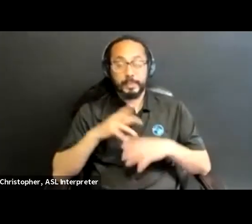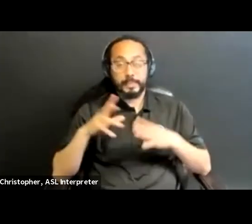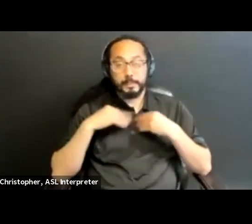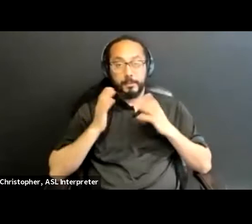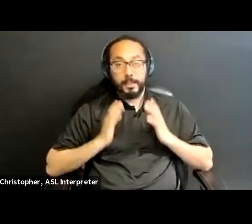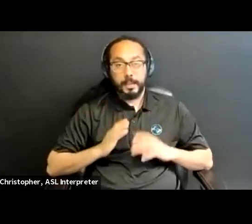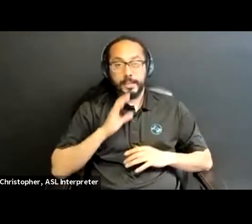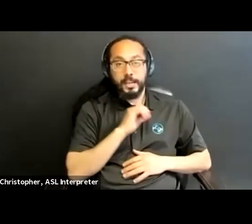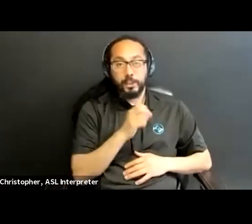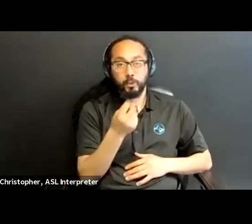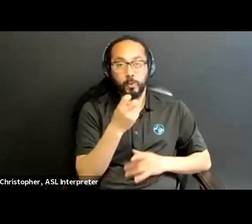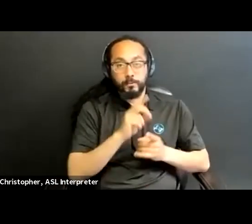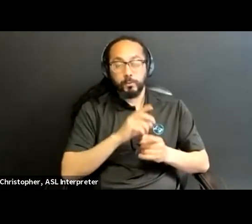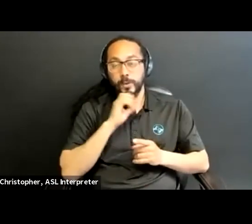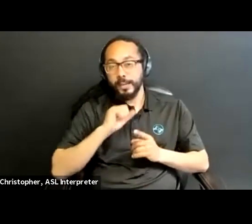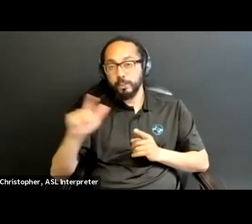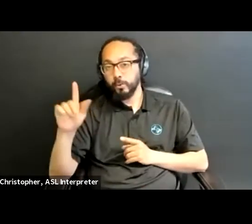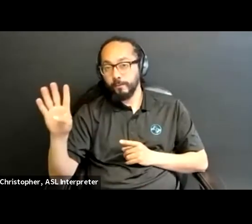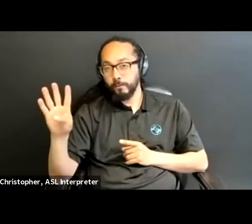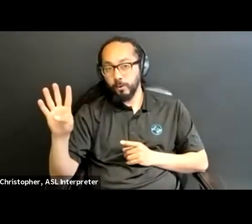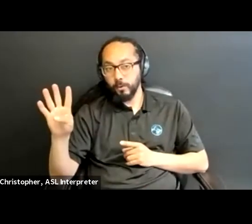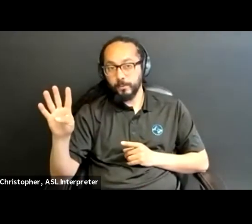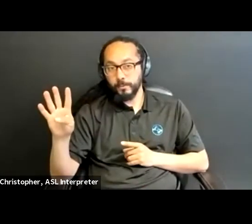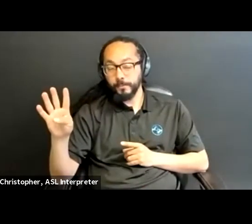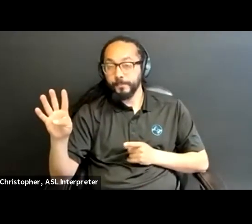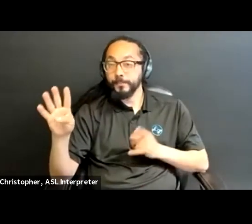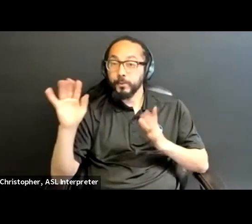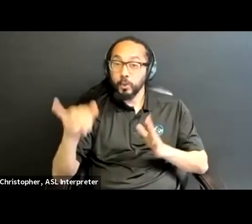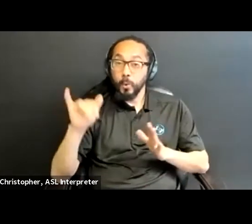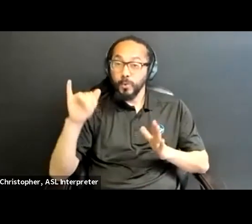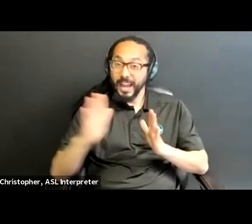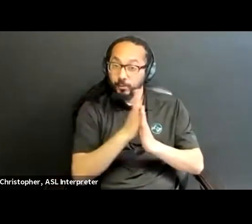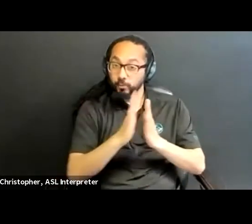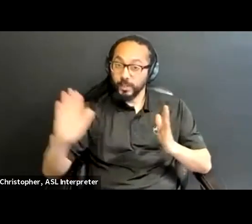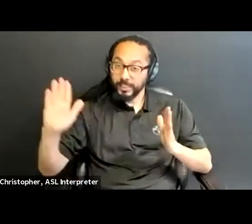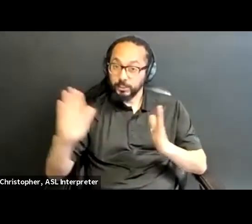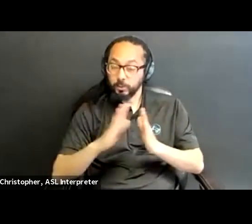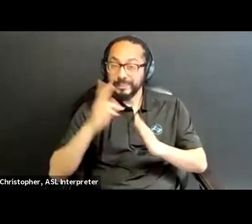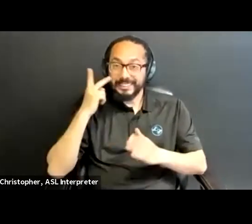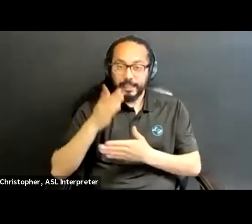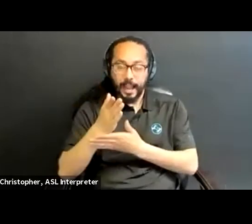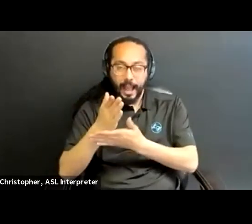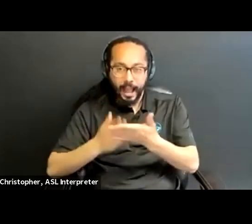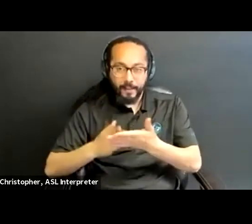we cover that whole age range where we're seeing almost half of all dating violence occurring.